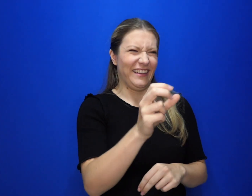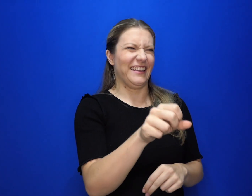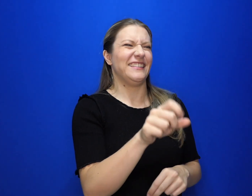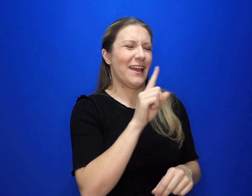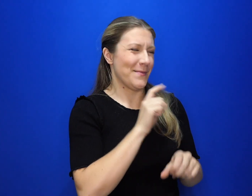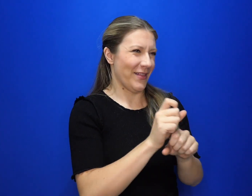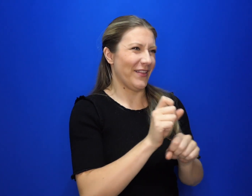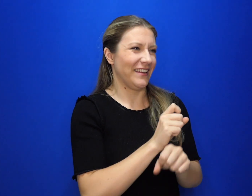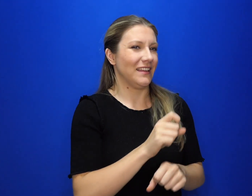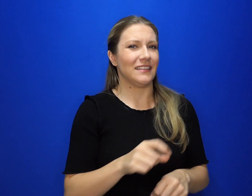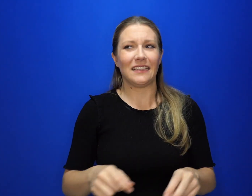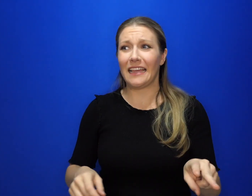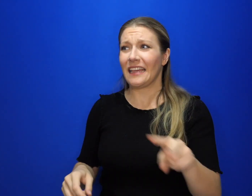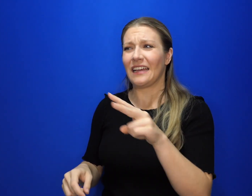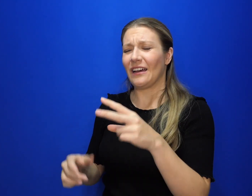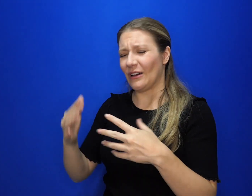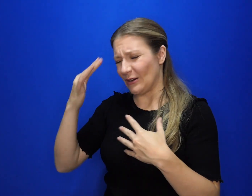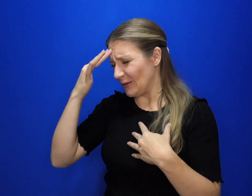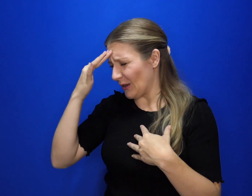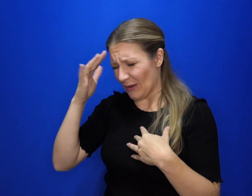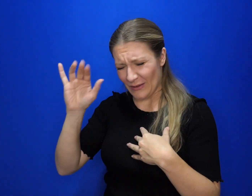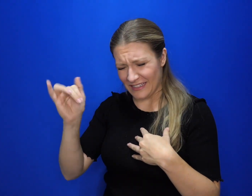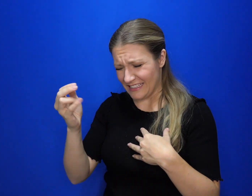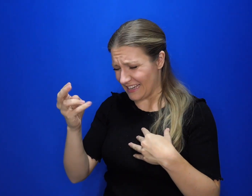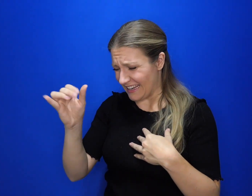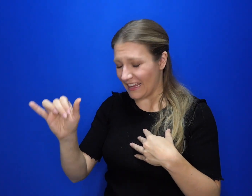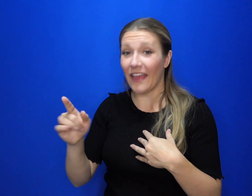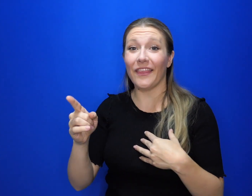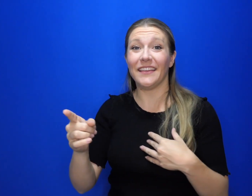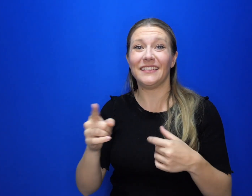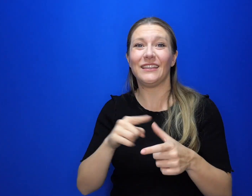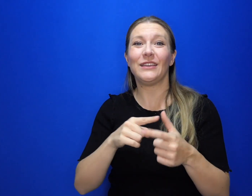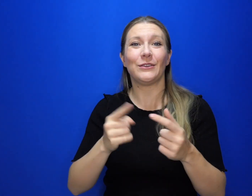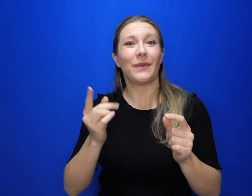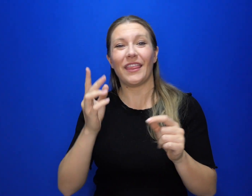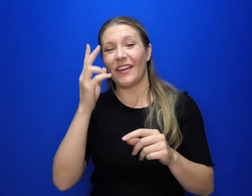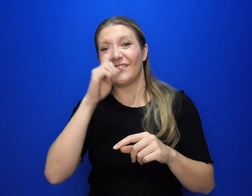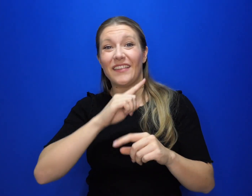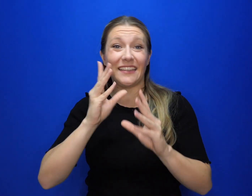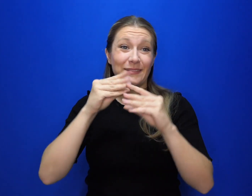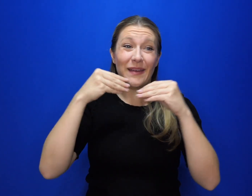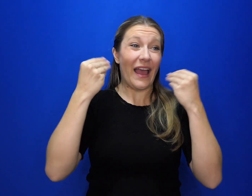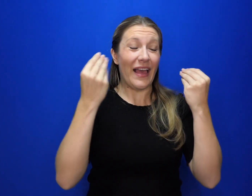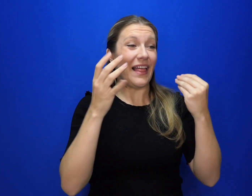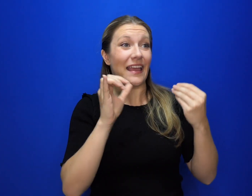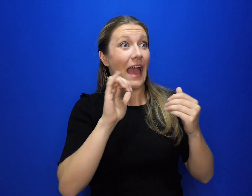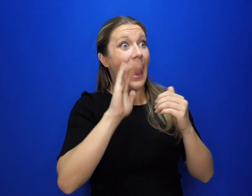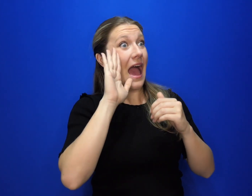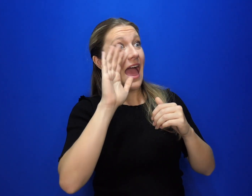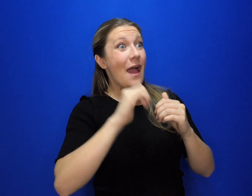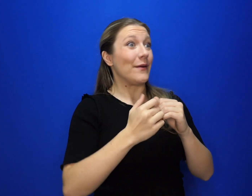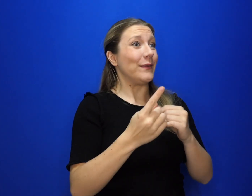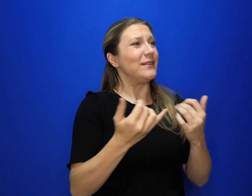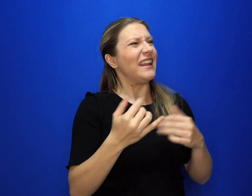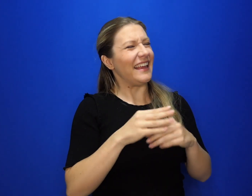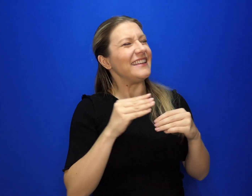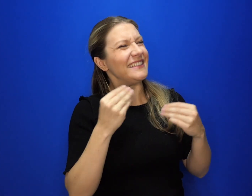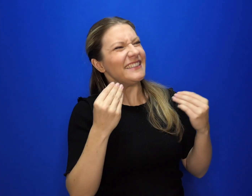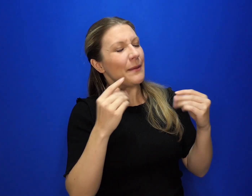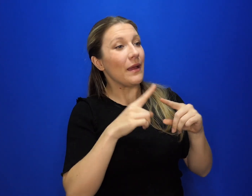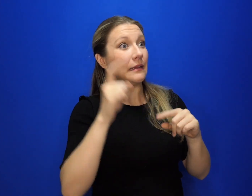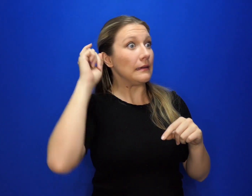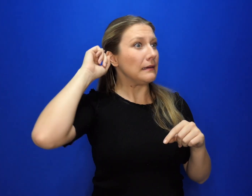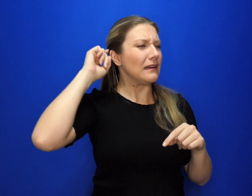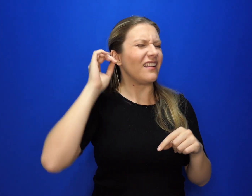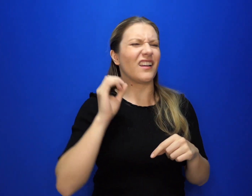Absolutely. Oh, again with this Jenny. You know, and you put the fake smile on your face and like, hi, how are you today? Hey, everyone.